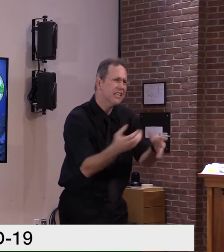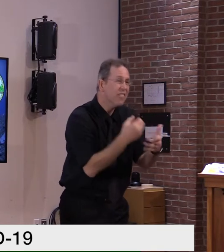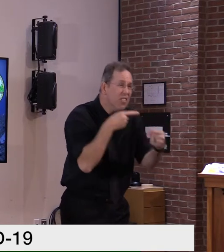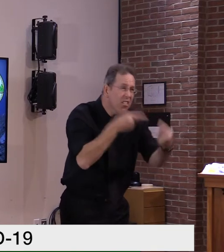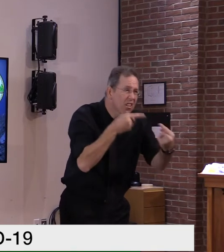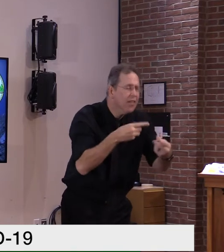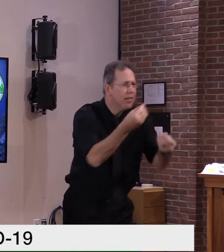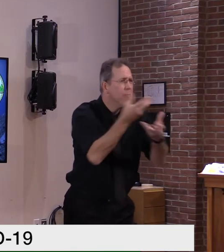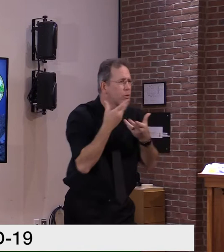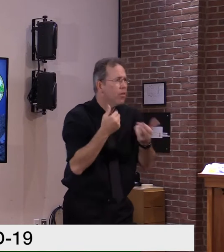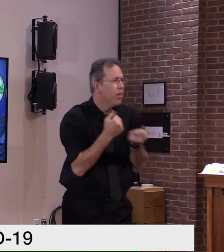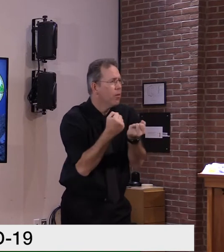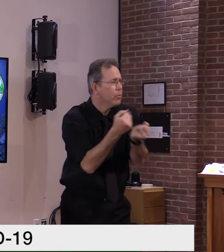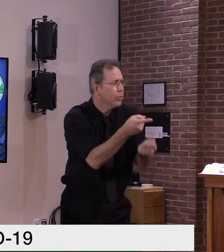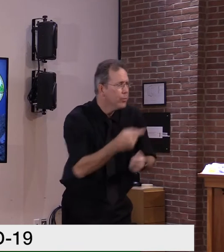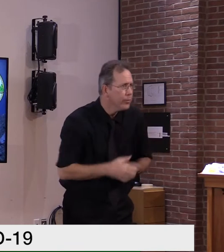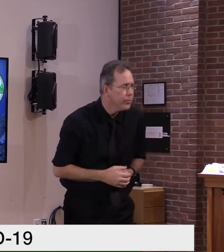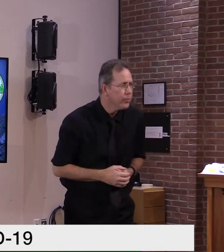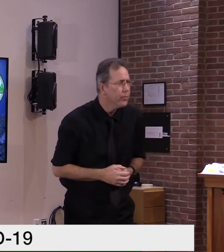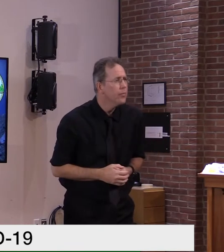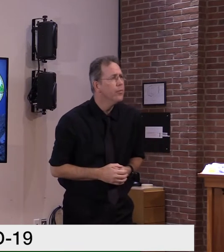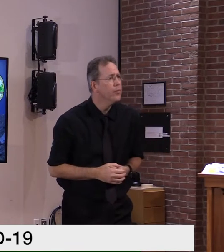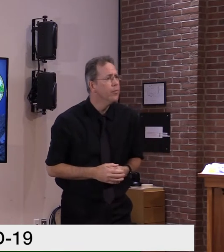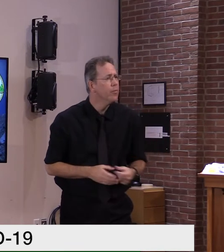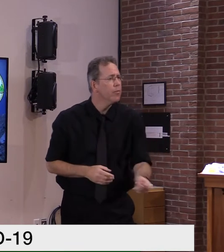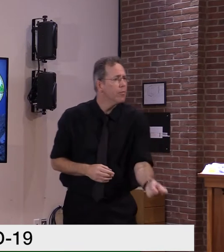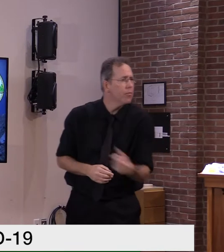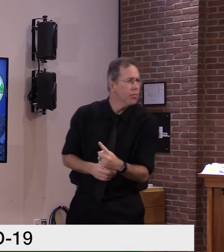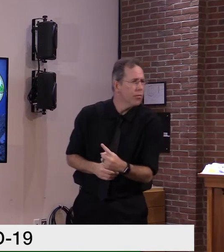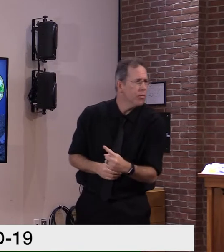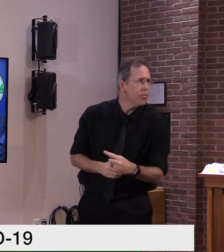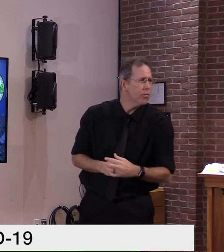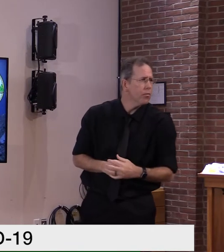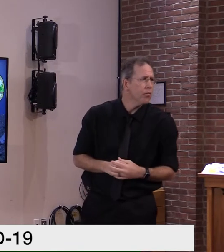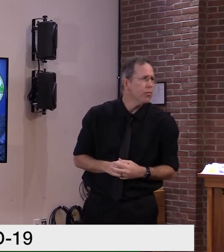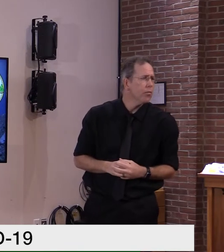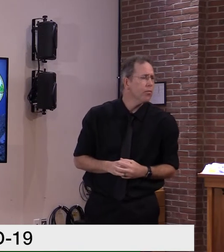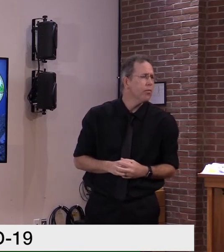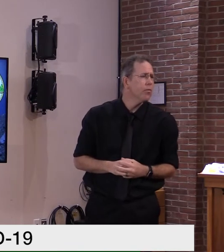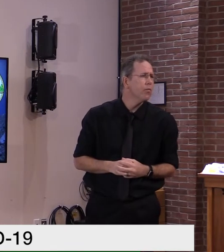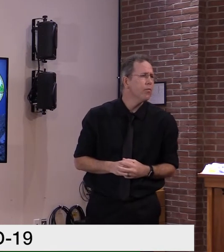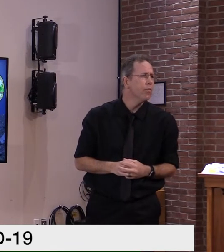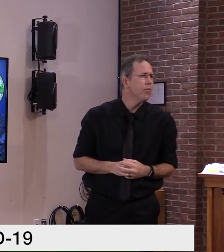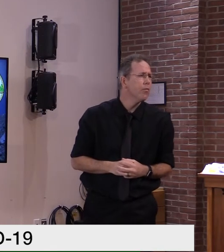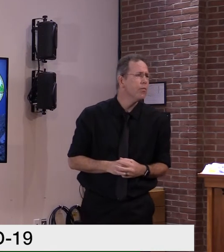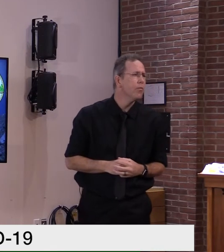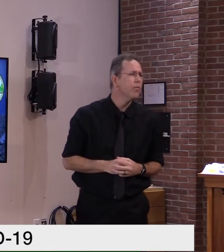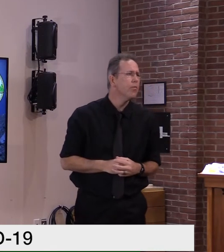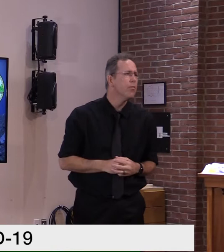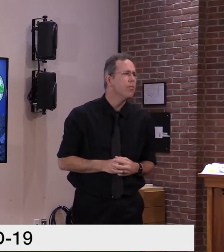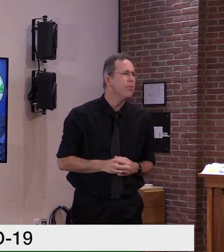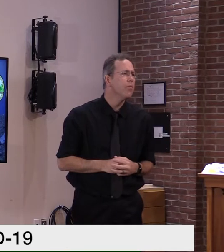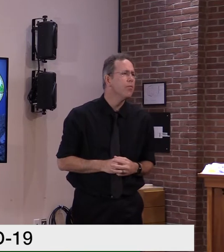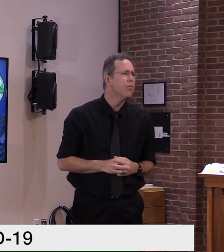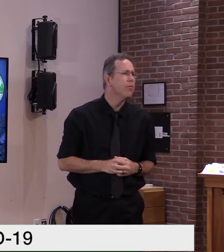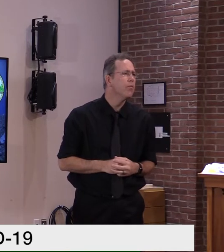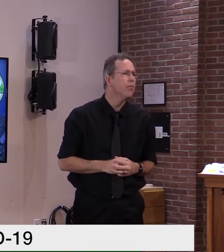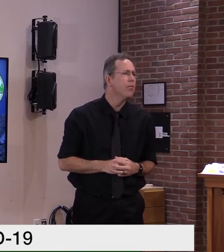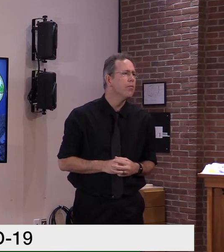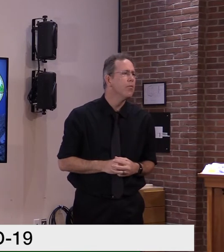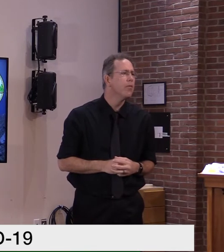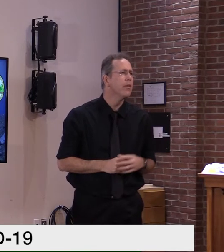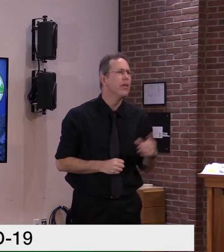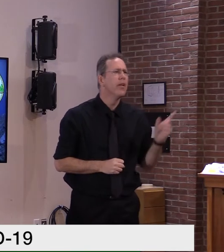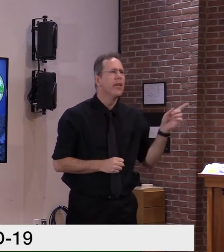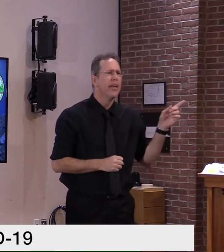that because he had an Android phone, they couldn't register or help him. I just kind of want to clarify that people have access